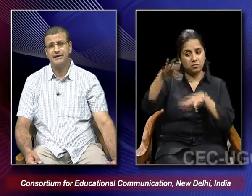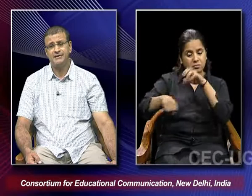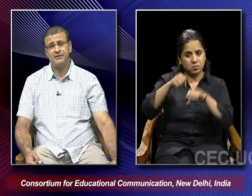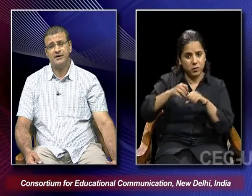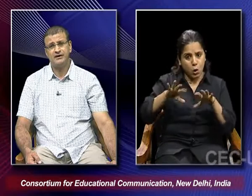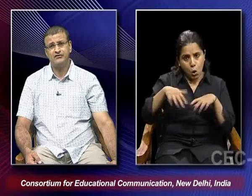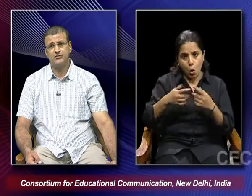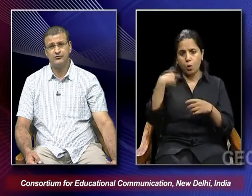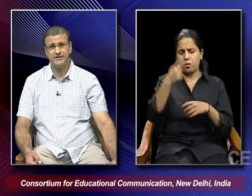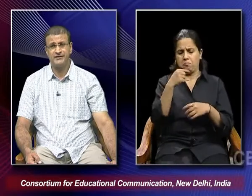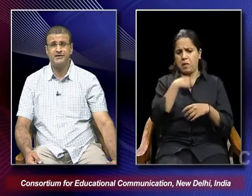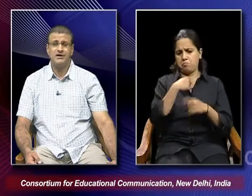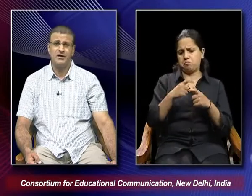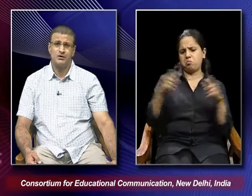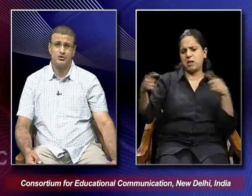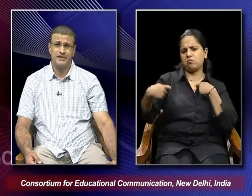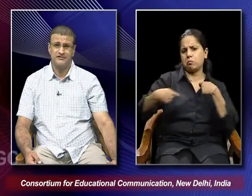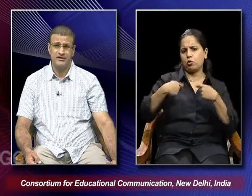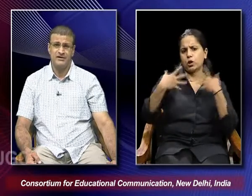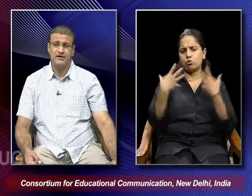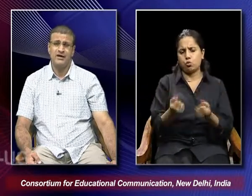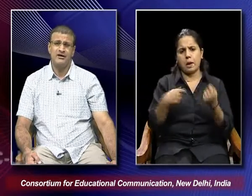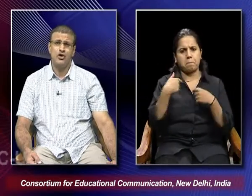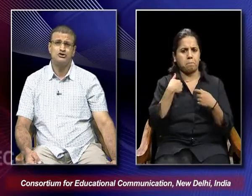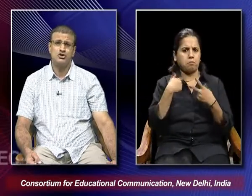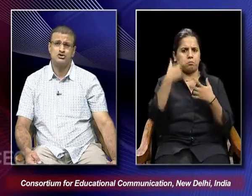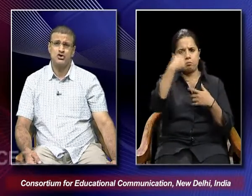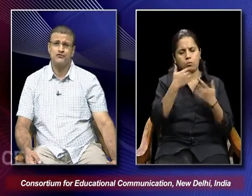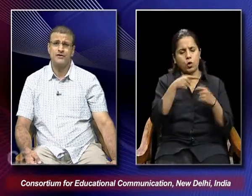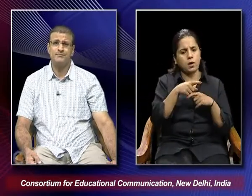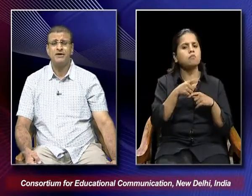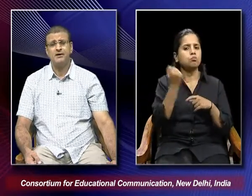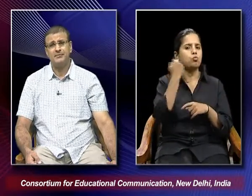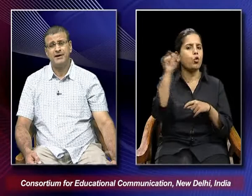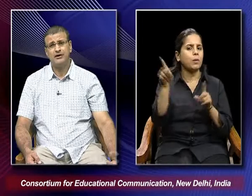and kind of a movement could be given, and all sorts of